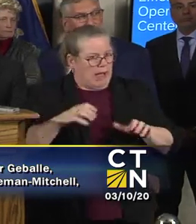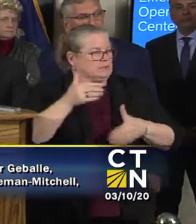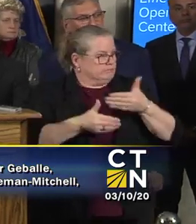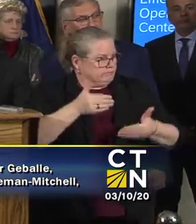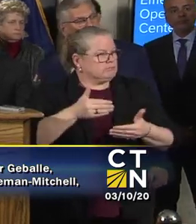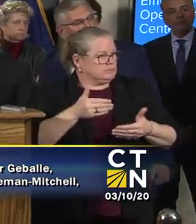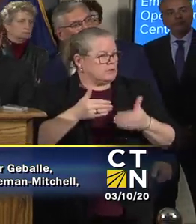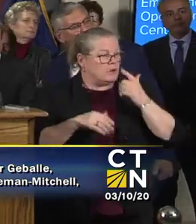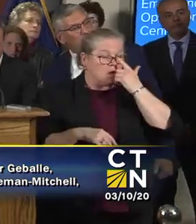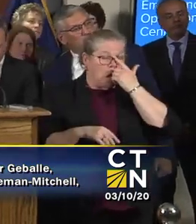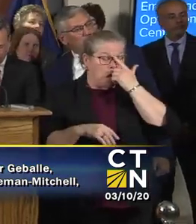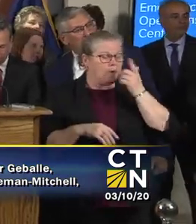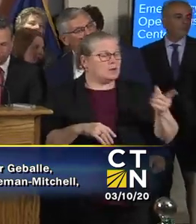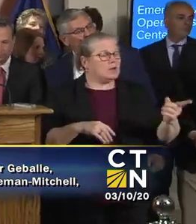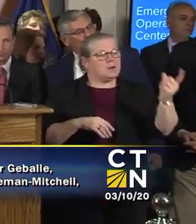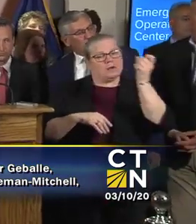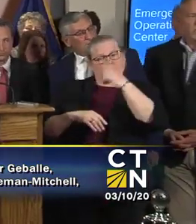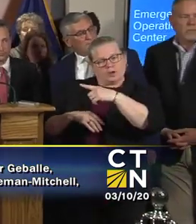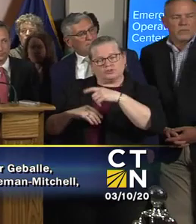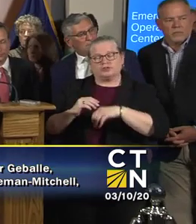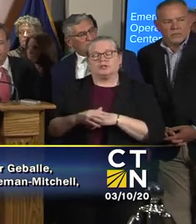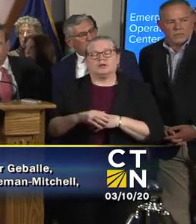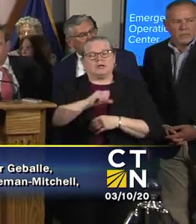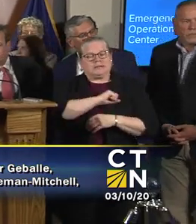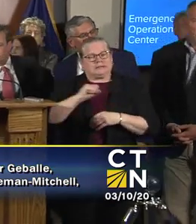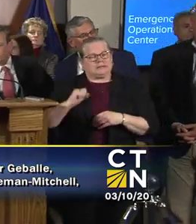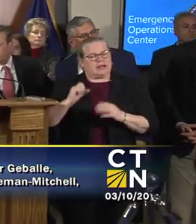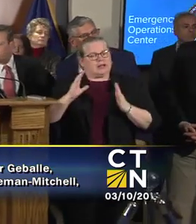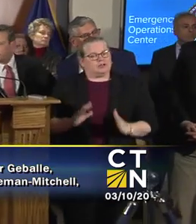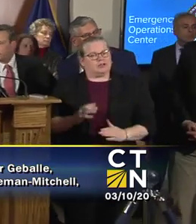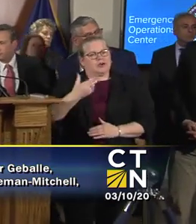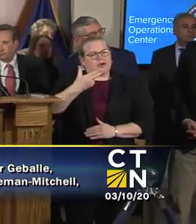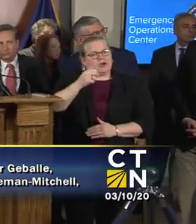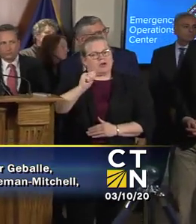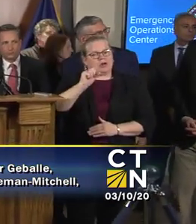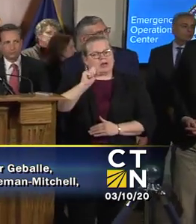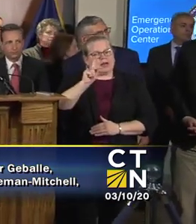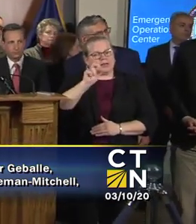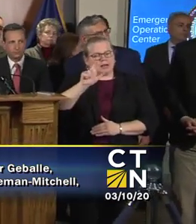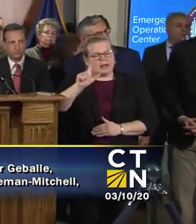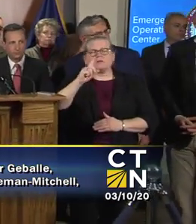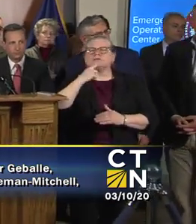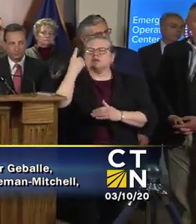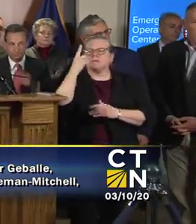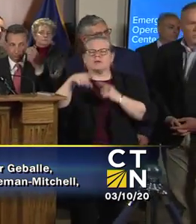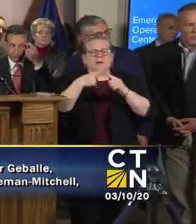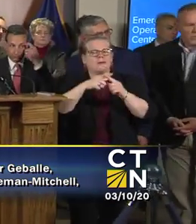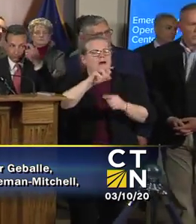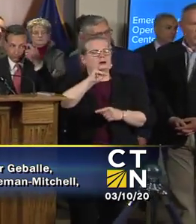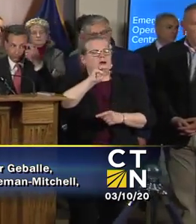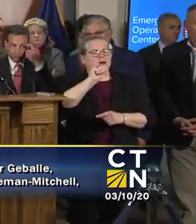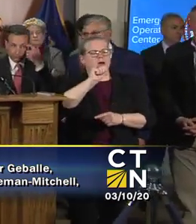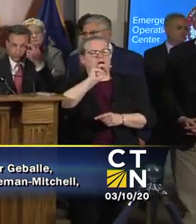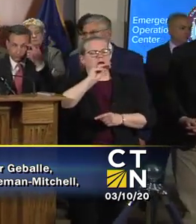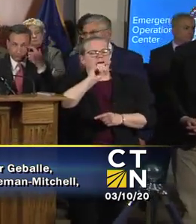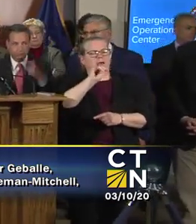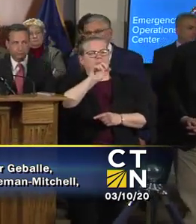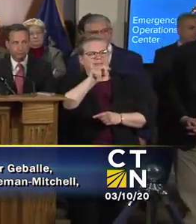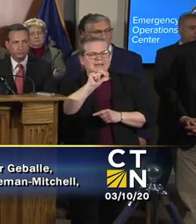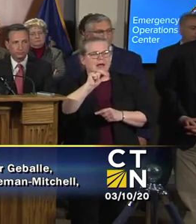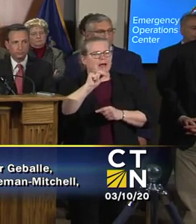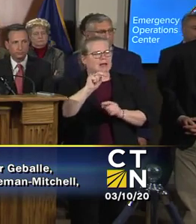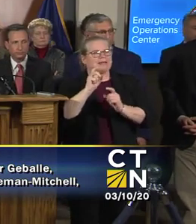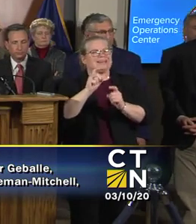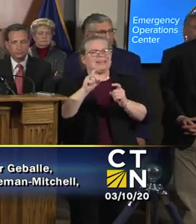The question that I had was that Senator Haskell had sent something out about Amazon gift cards for the Wilton person who